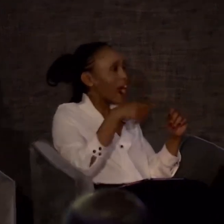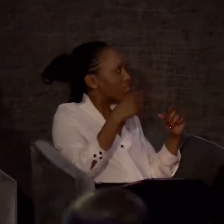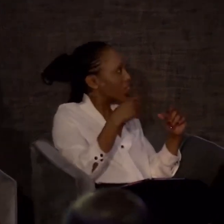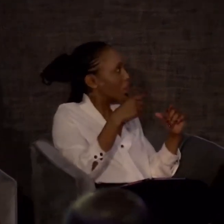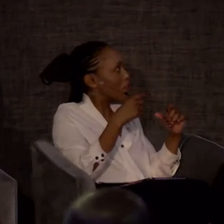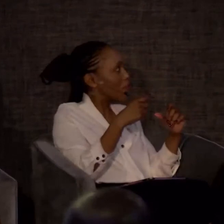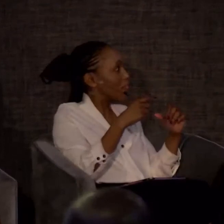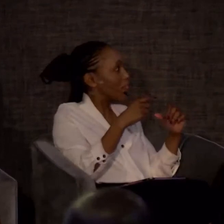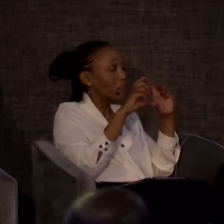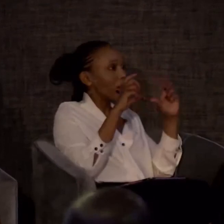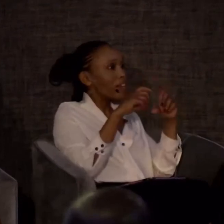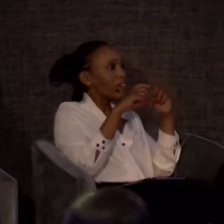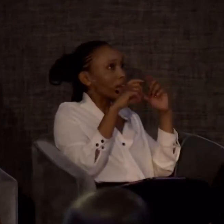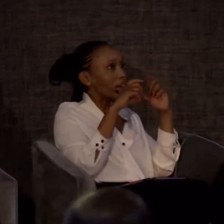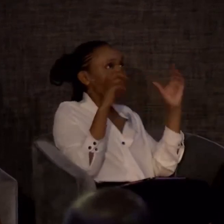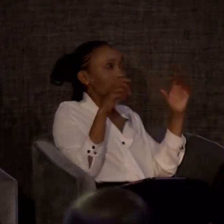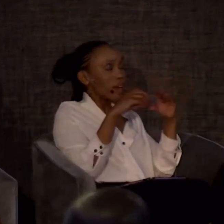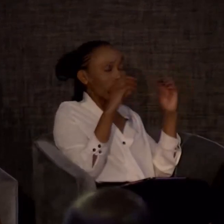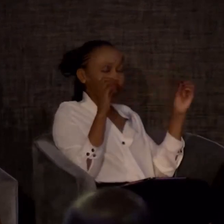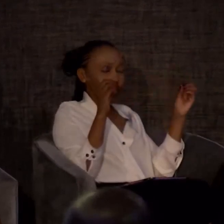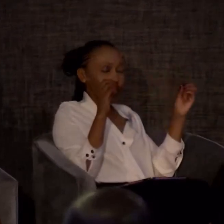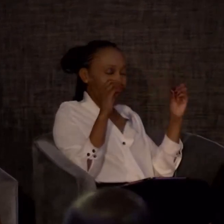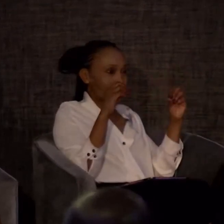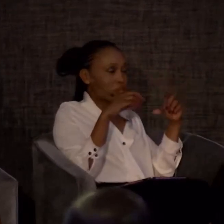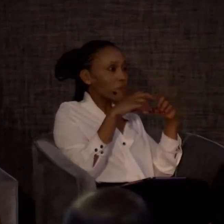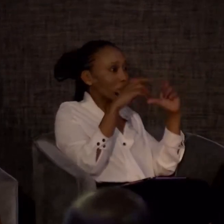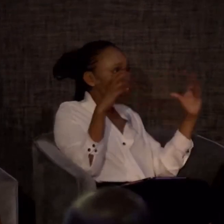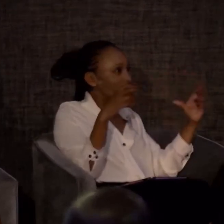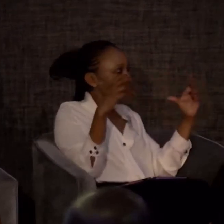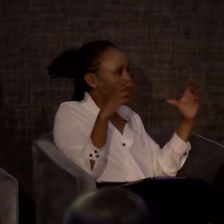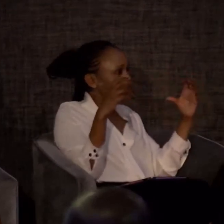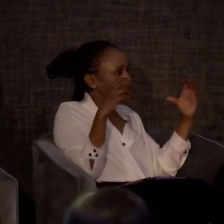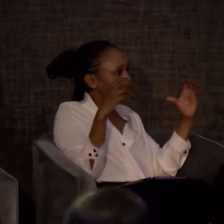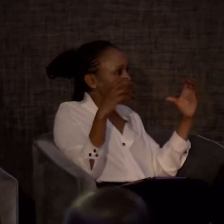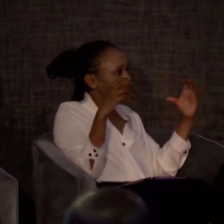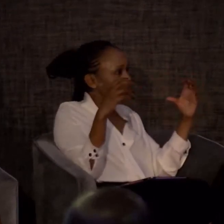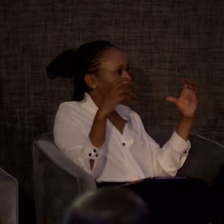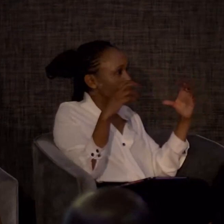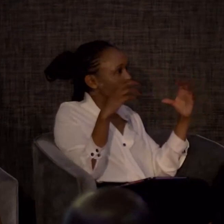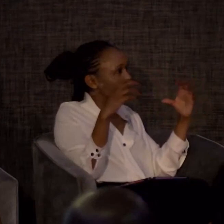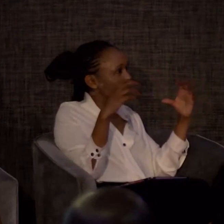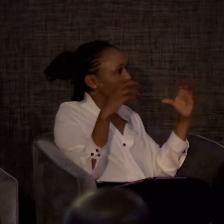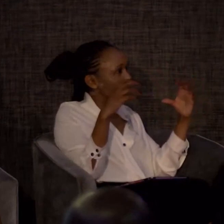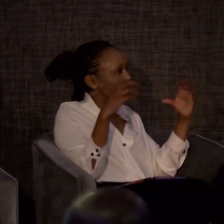a high turnover rate in the what's the right name? This profession, this